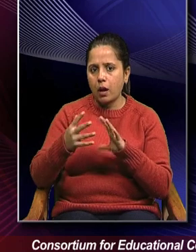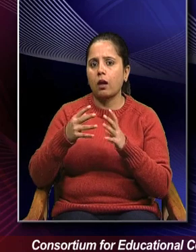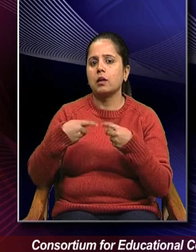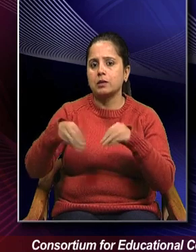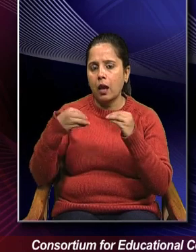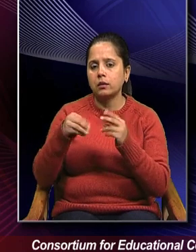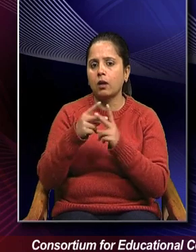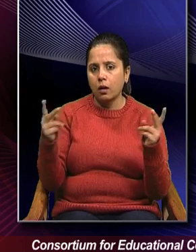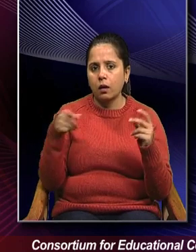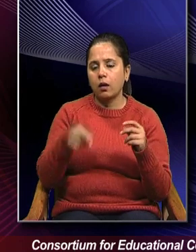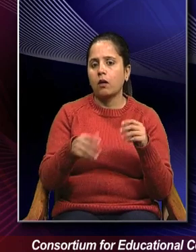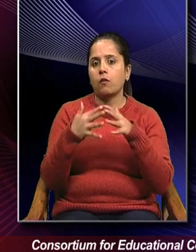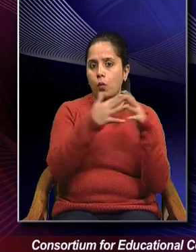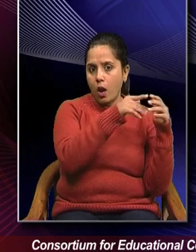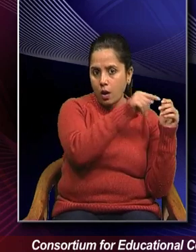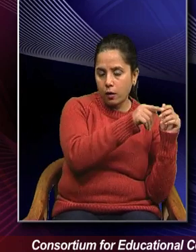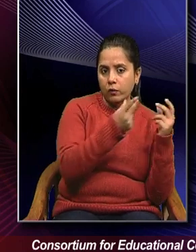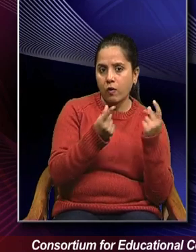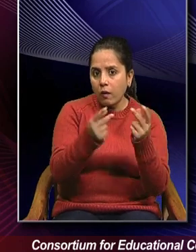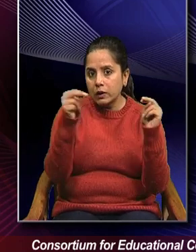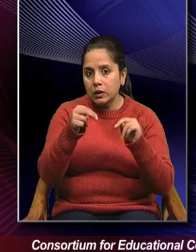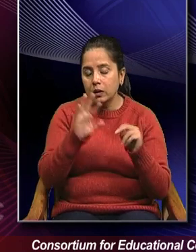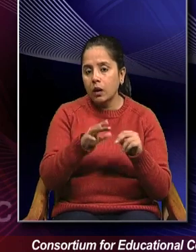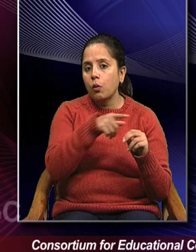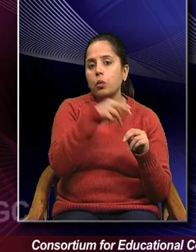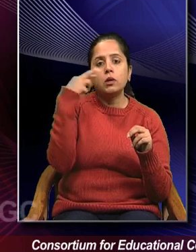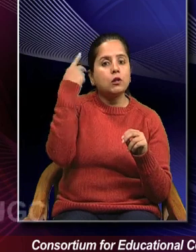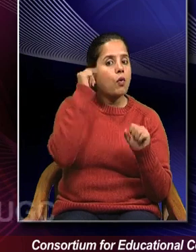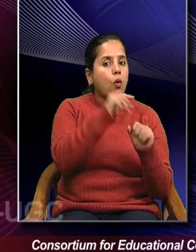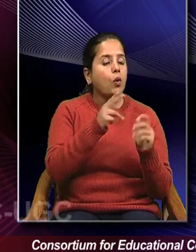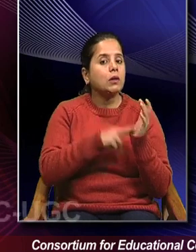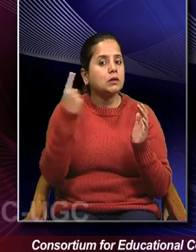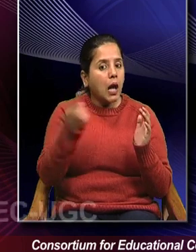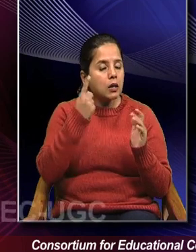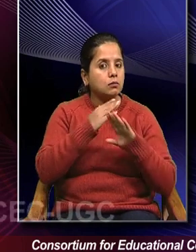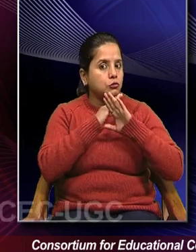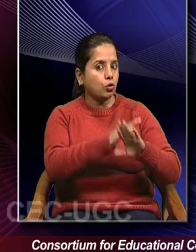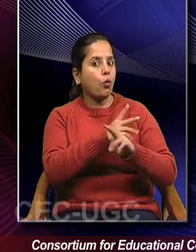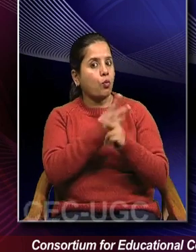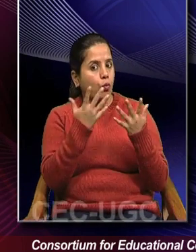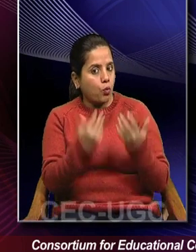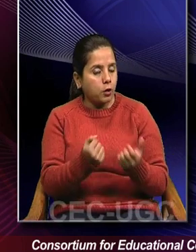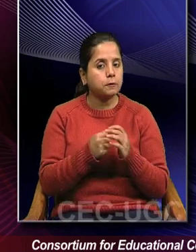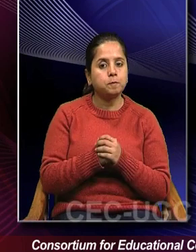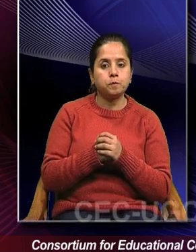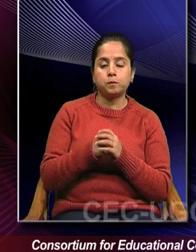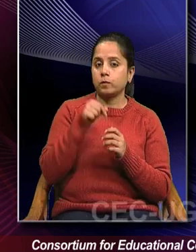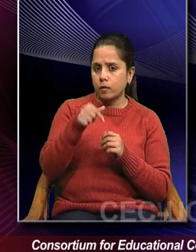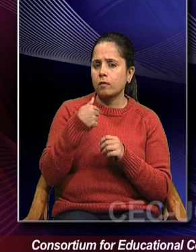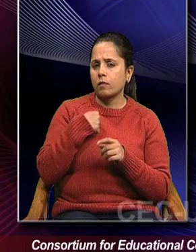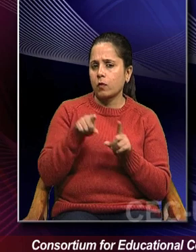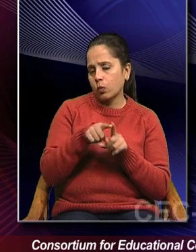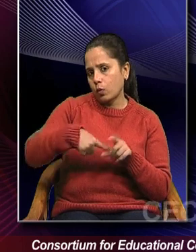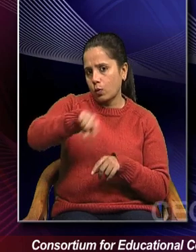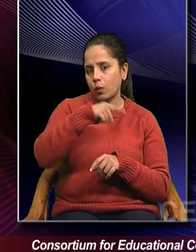neither required the colonies for the immediate reasons of national security. And we also